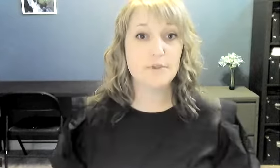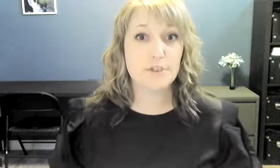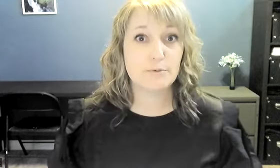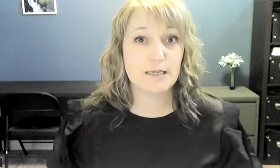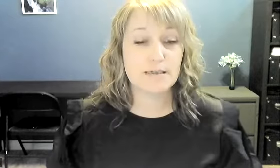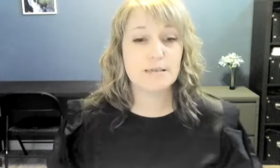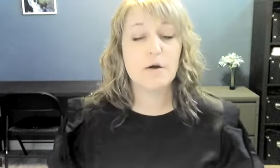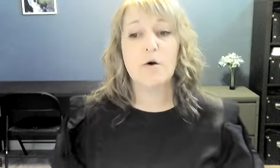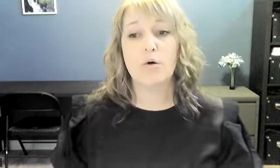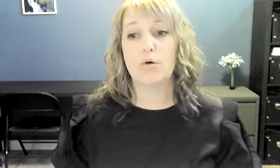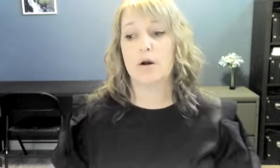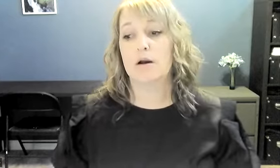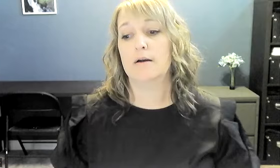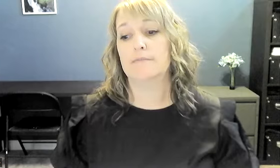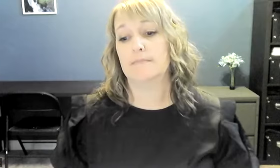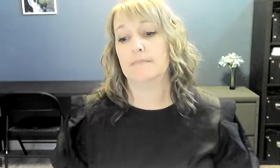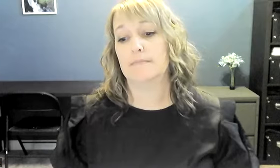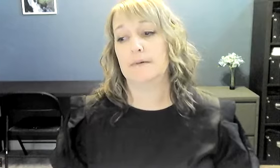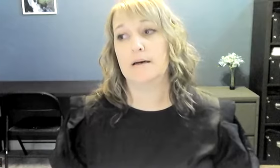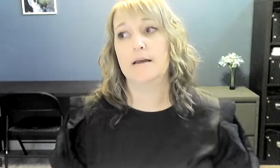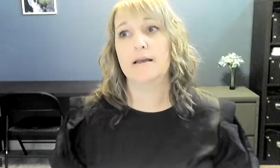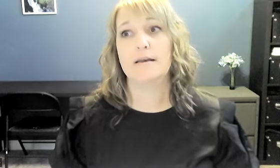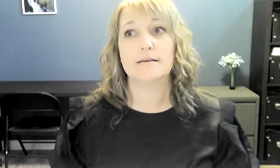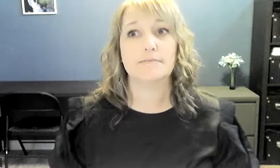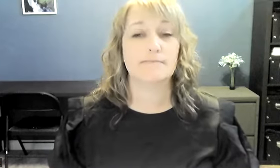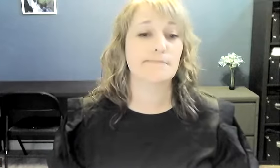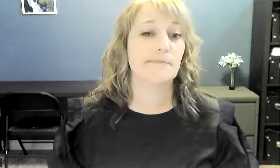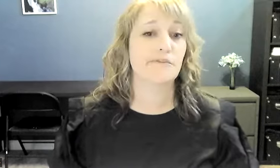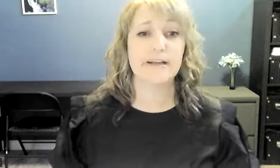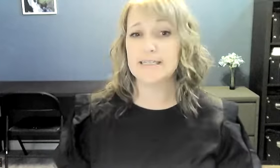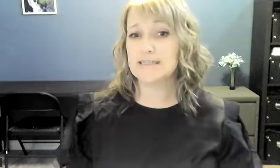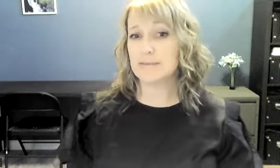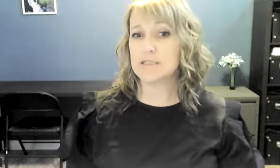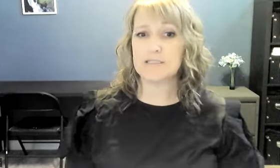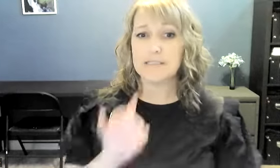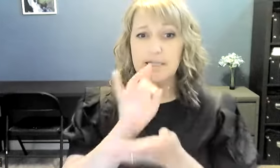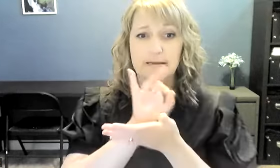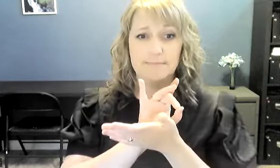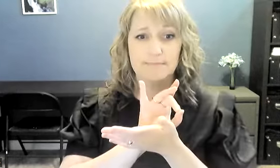2 weeks, or my friend is coming to visit in